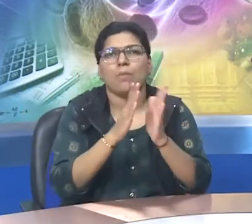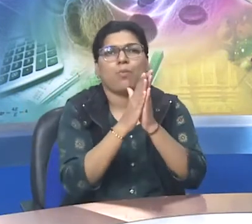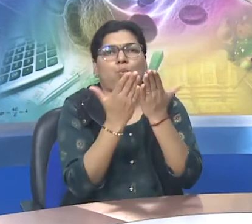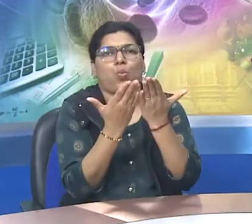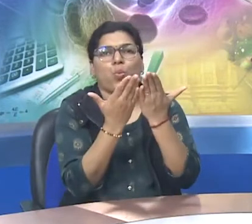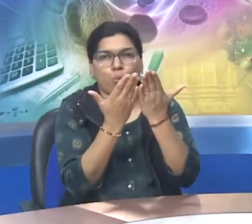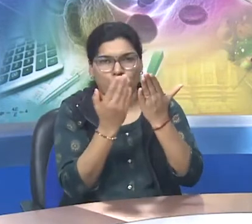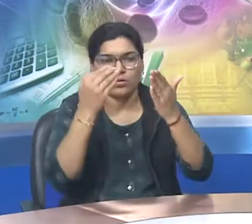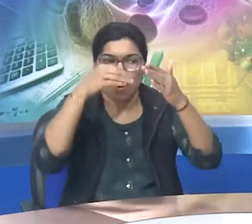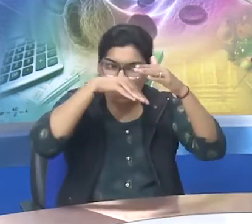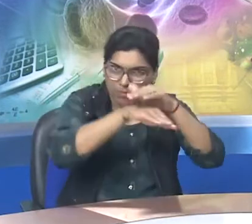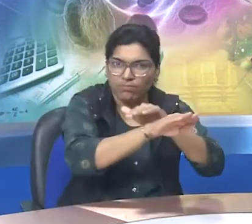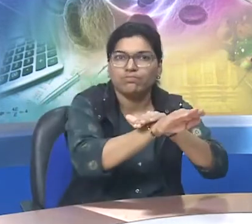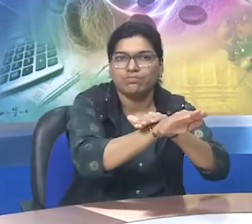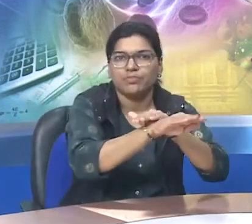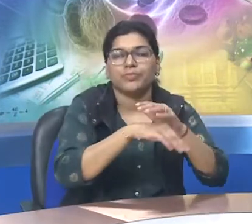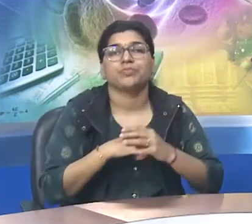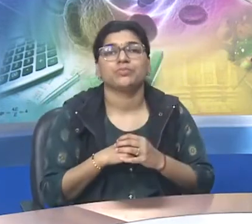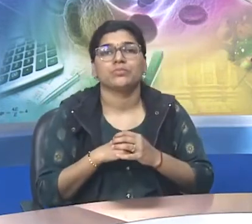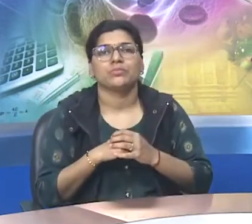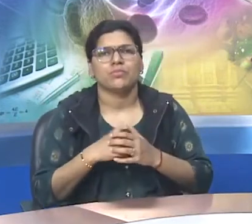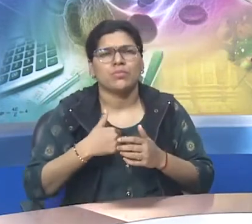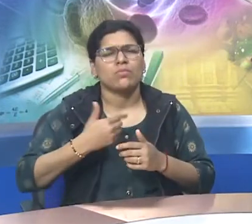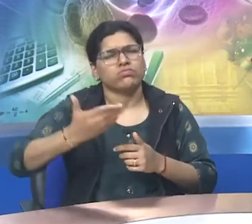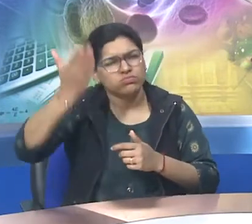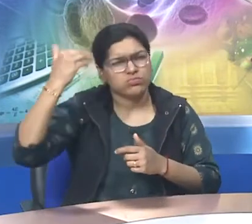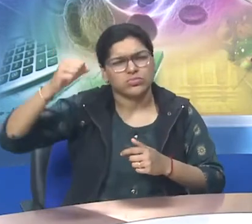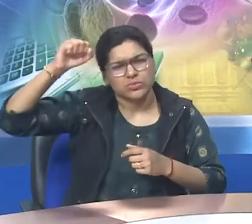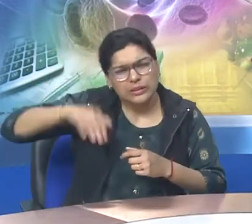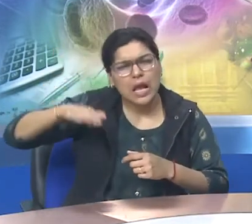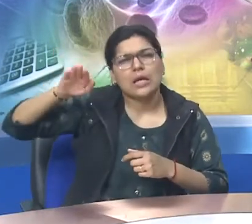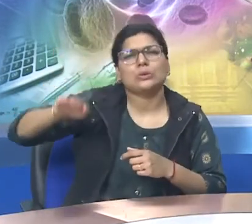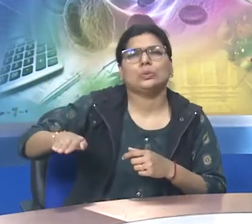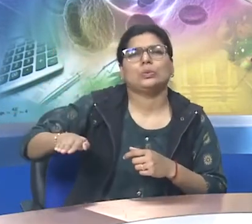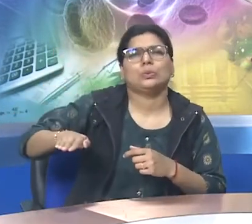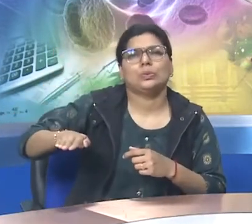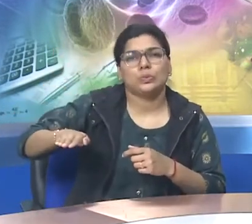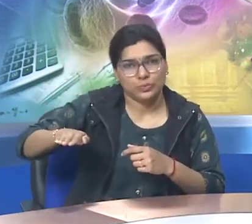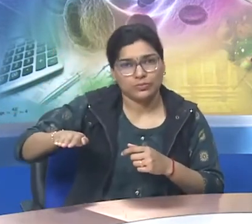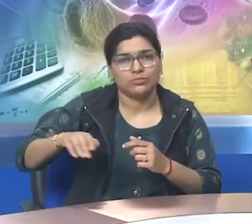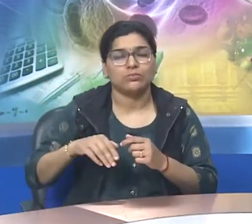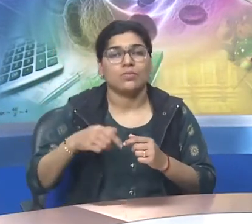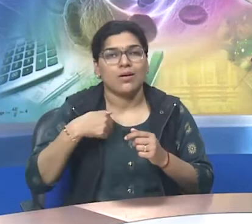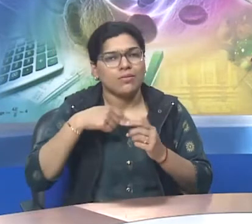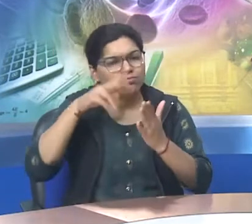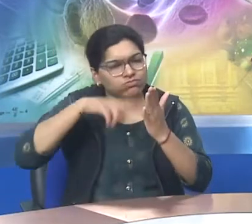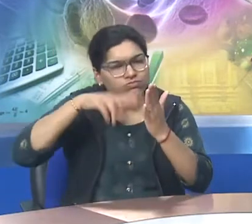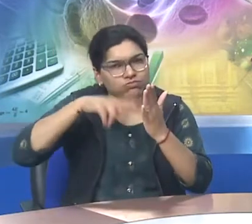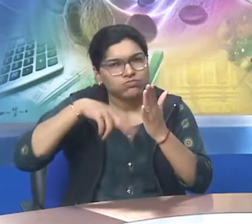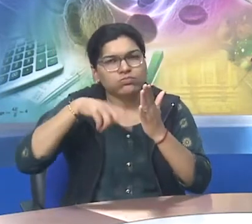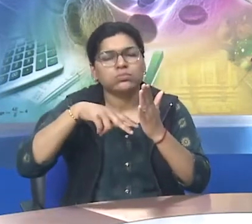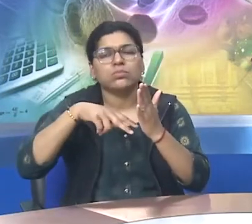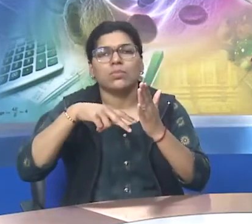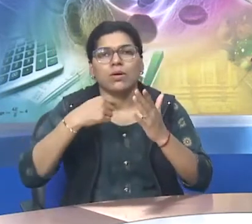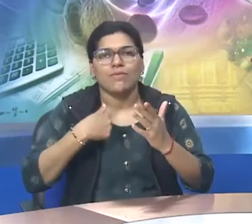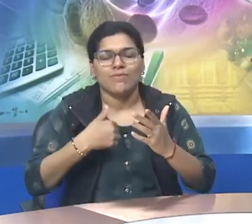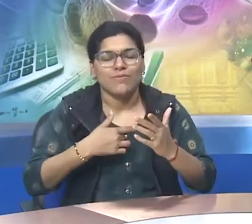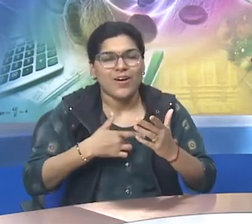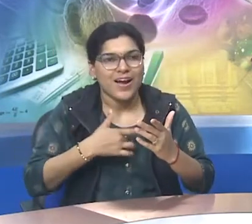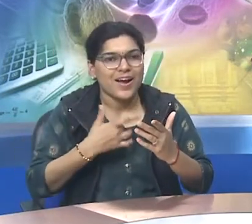and that time I was too young So to read, and my